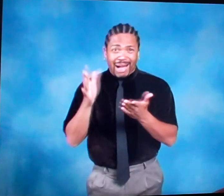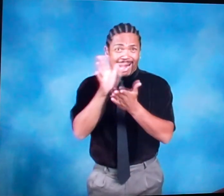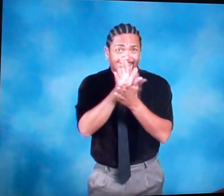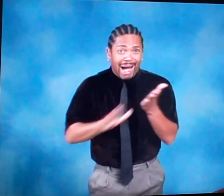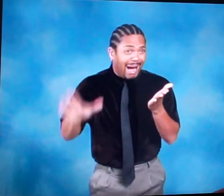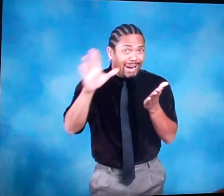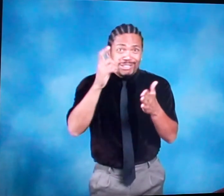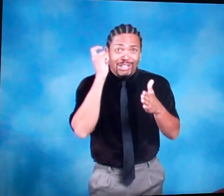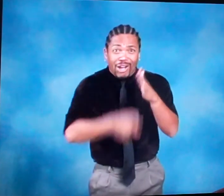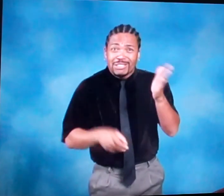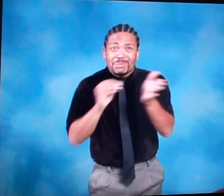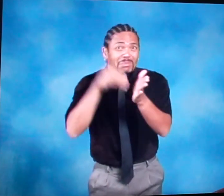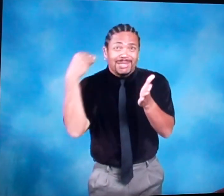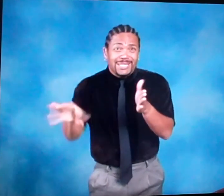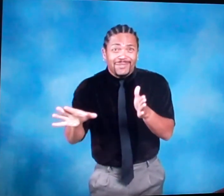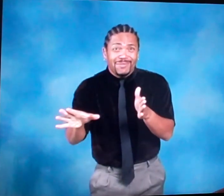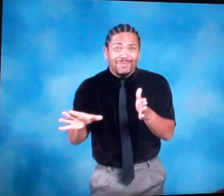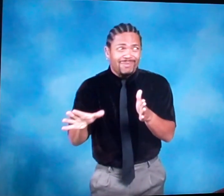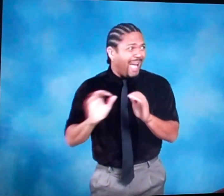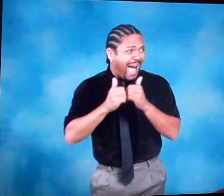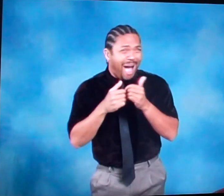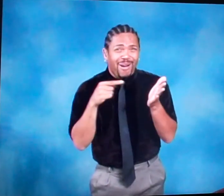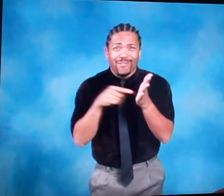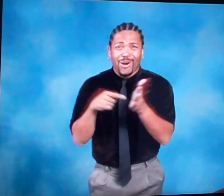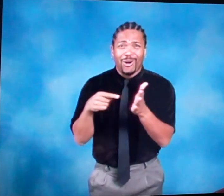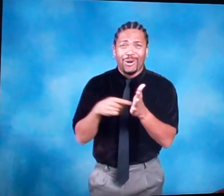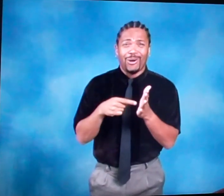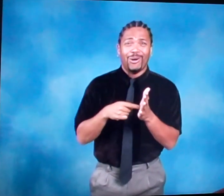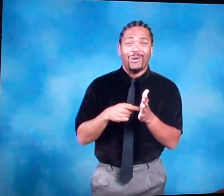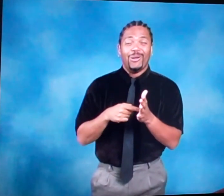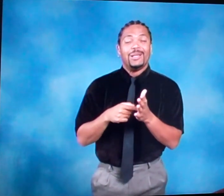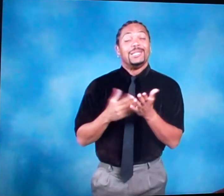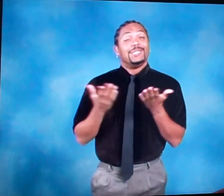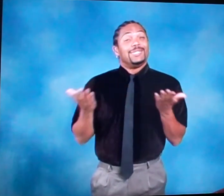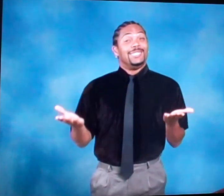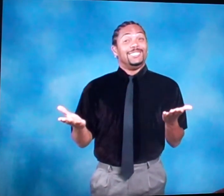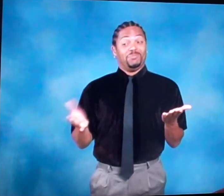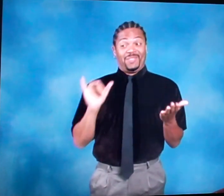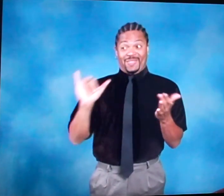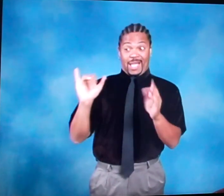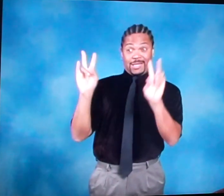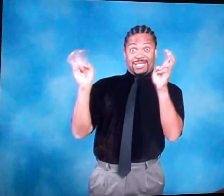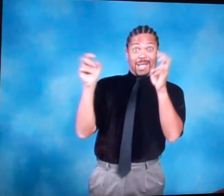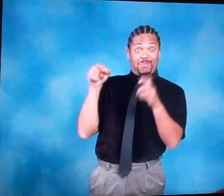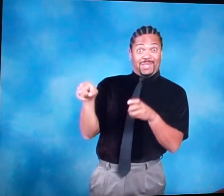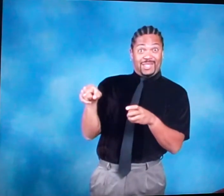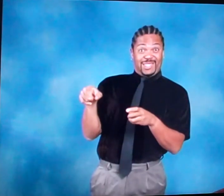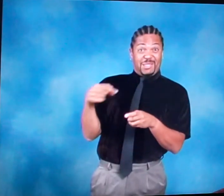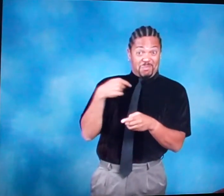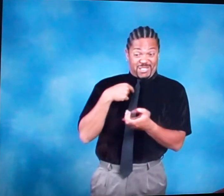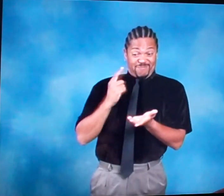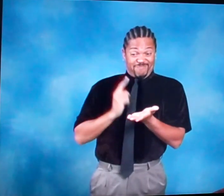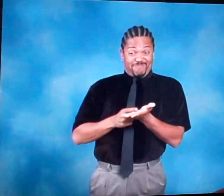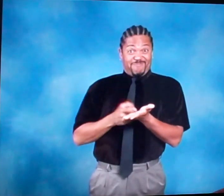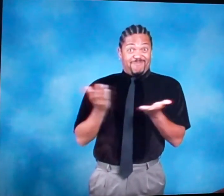Parents always are concerned about college and how expensive it is and how to afford it. And this